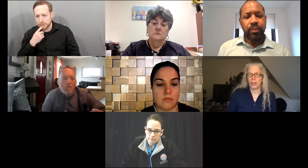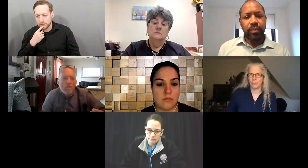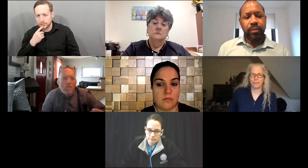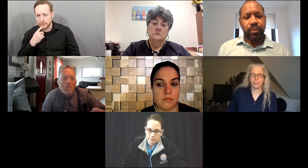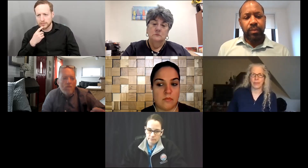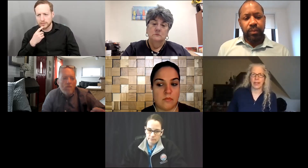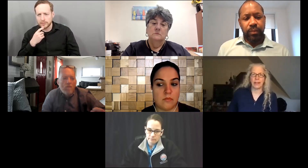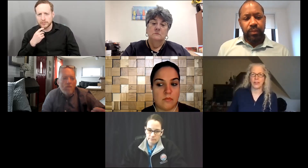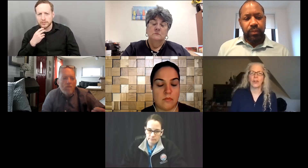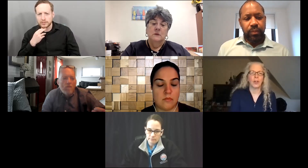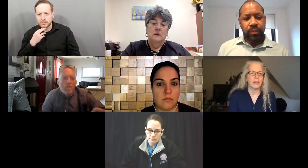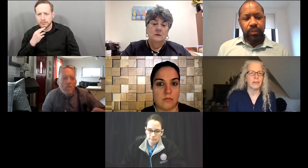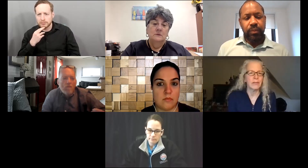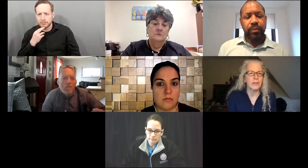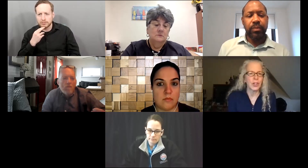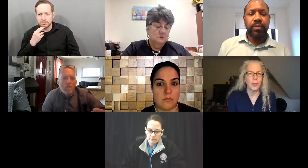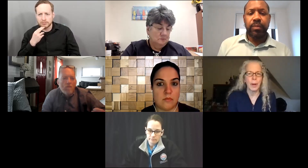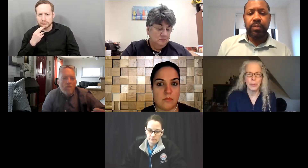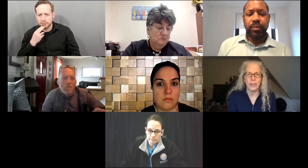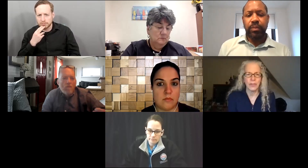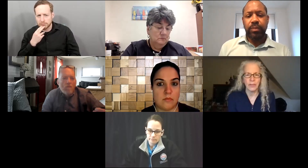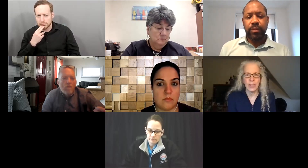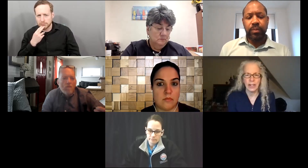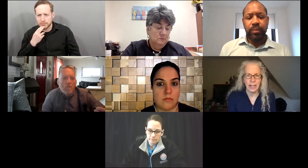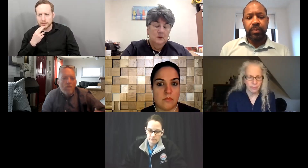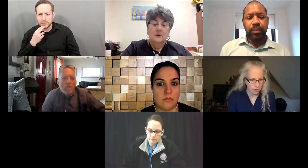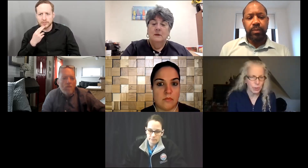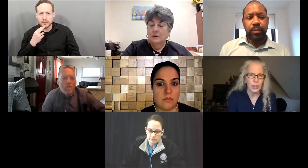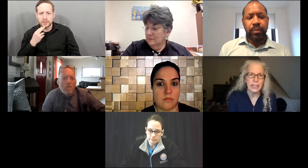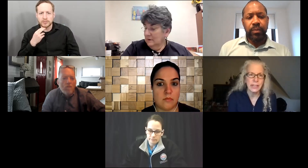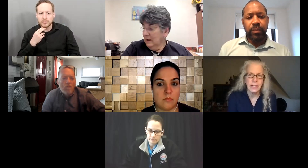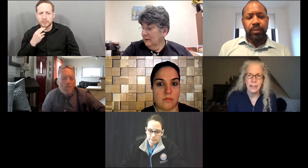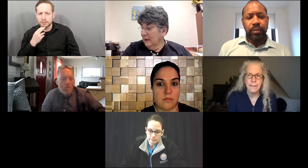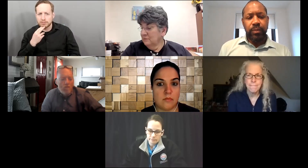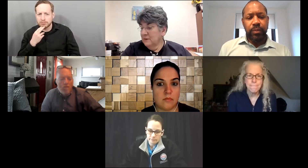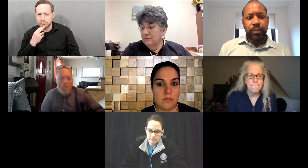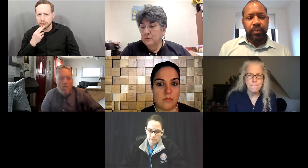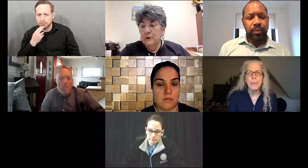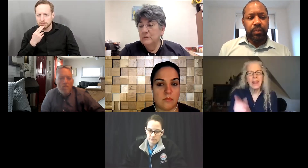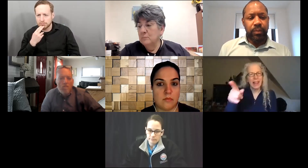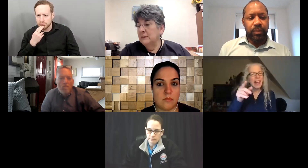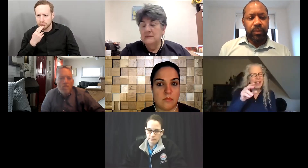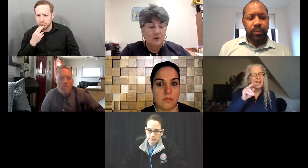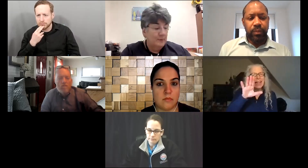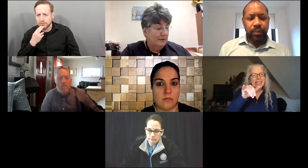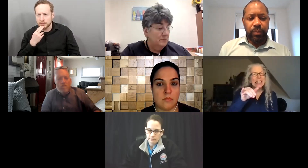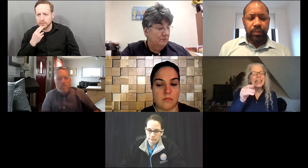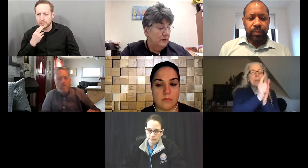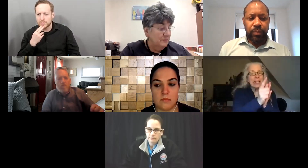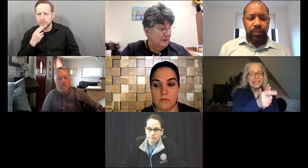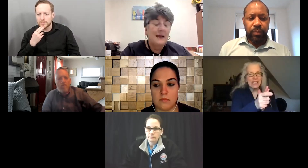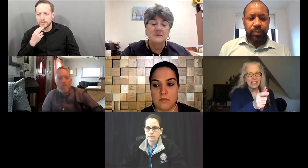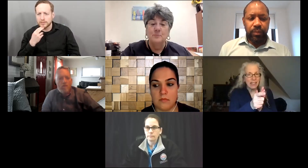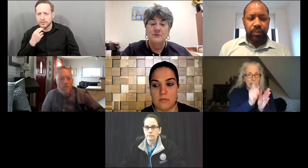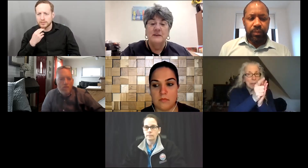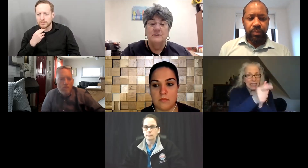just, general members of non-deaf communities. I think if you look in the minutes, I don't have them in front of